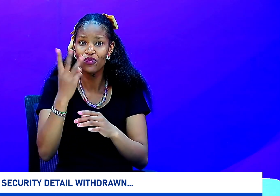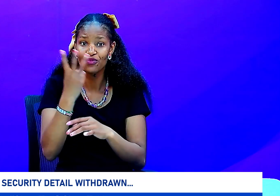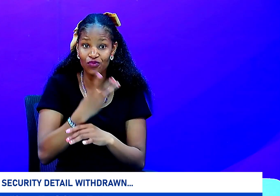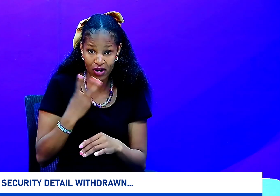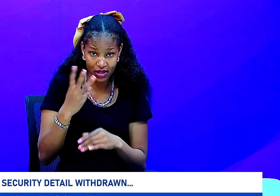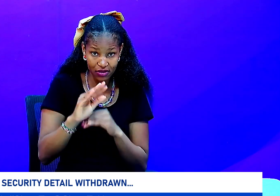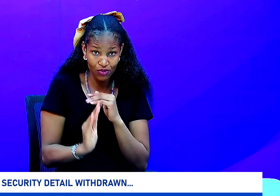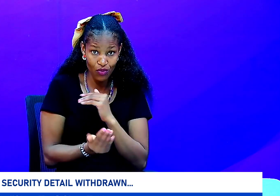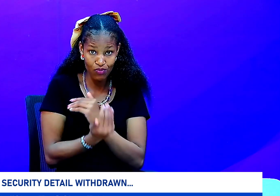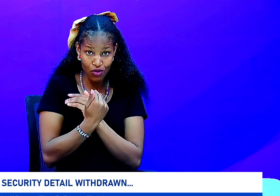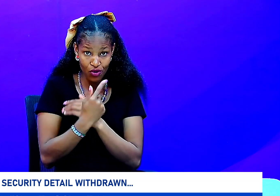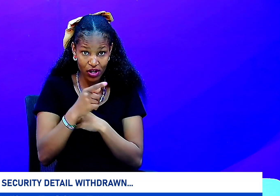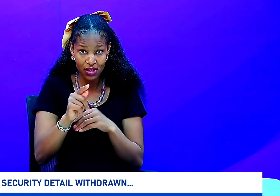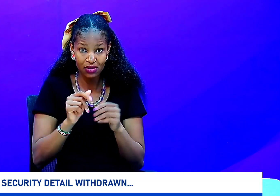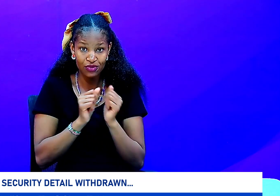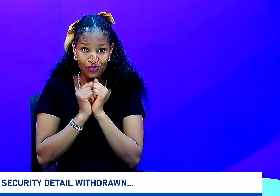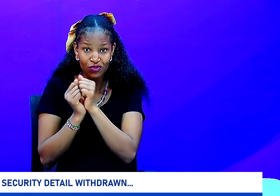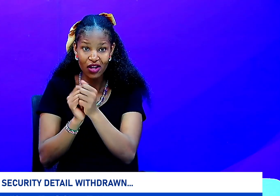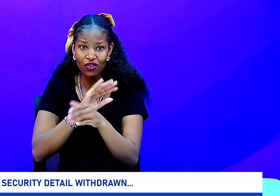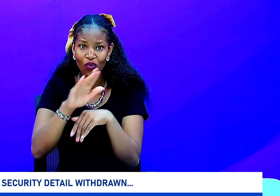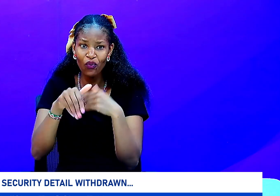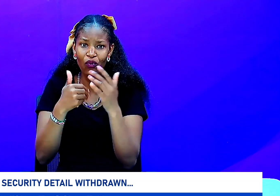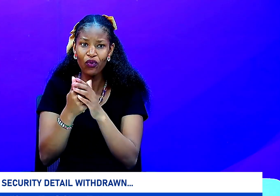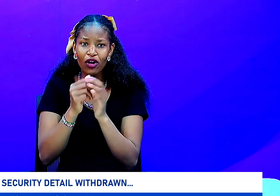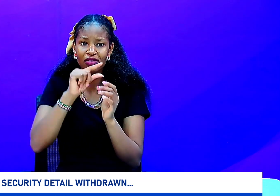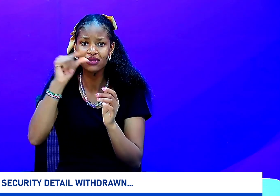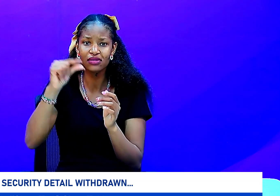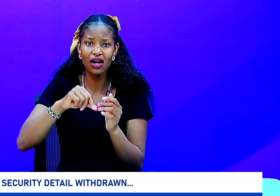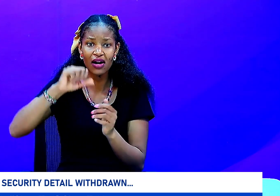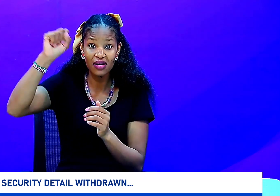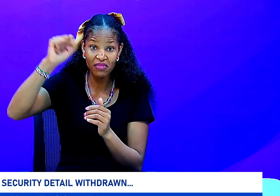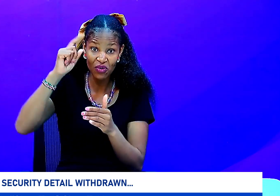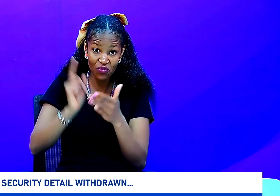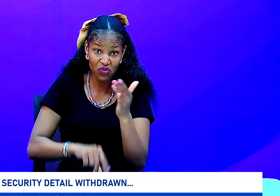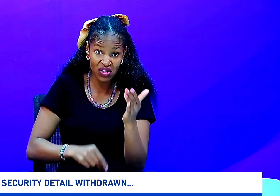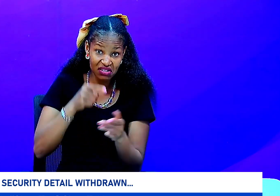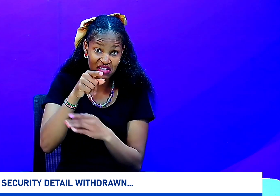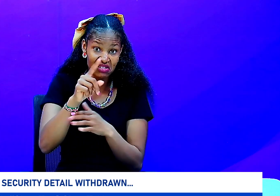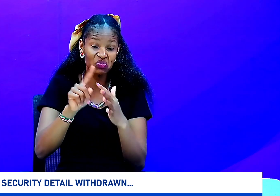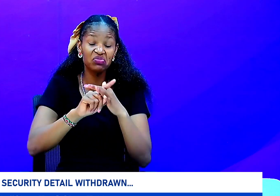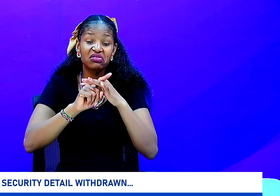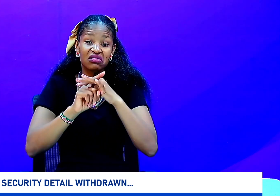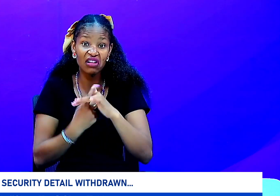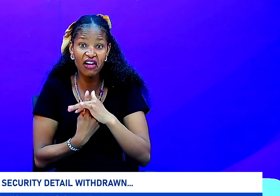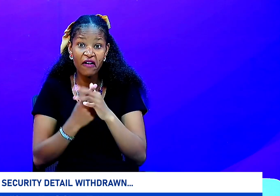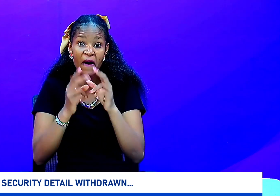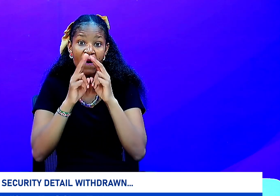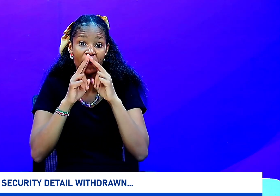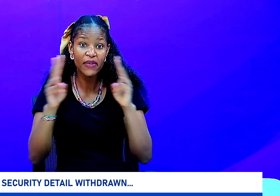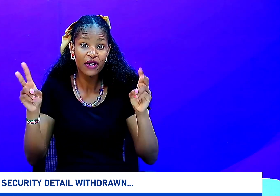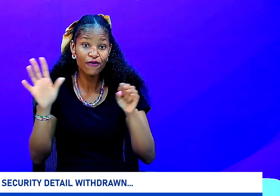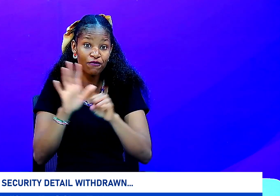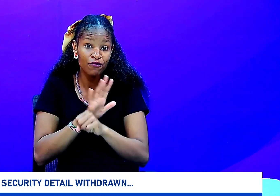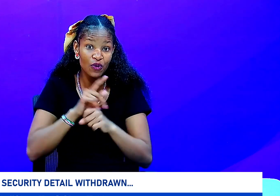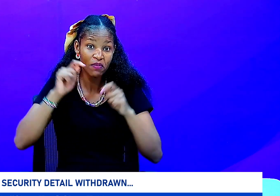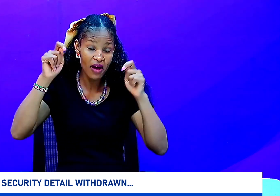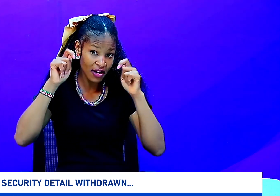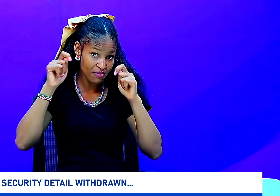morning together with the Gen Z in a what stated started as peaceful protests before it